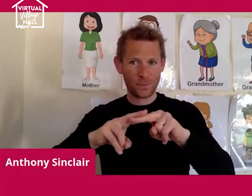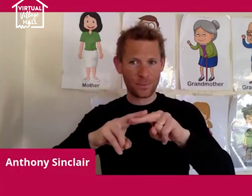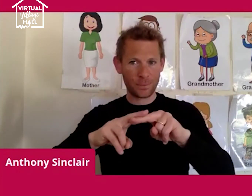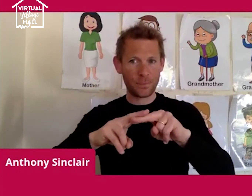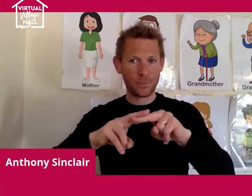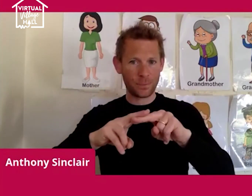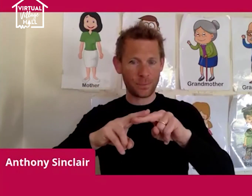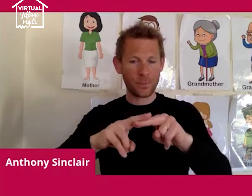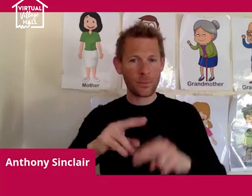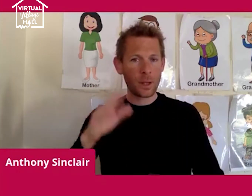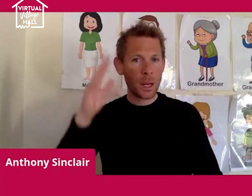father,